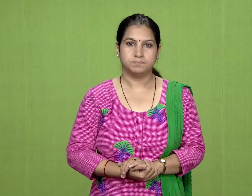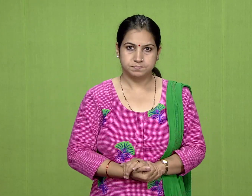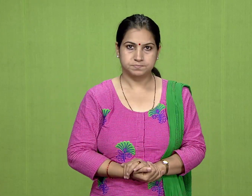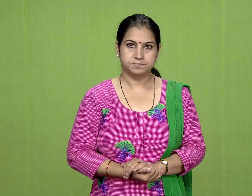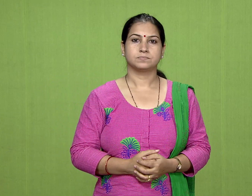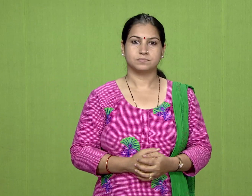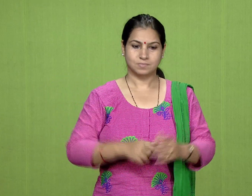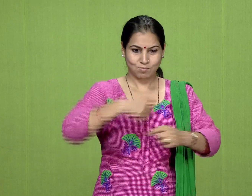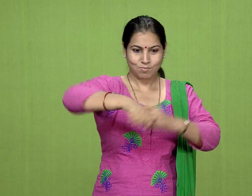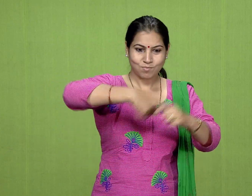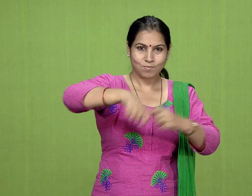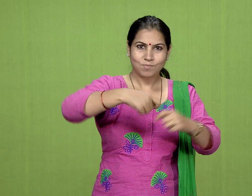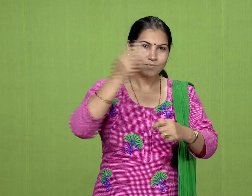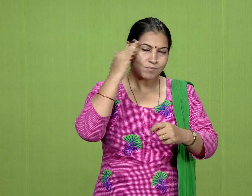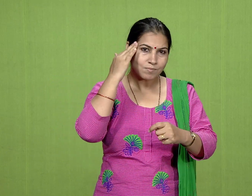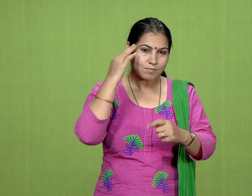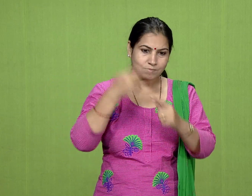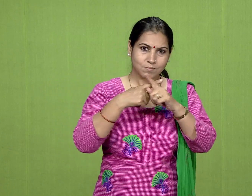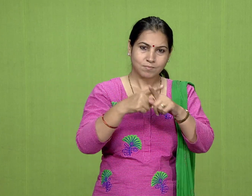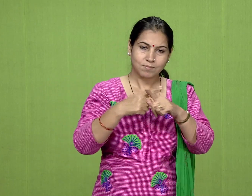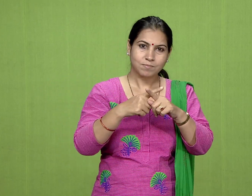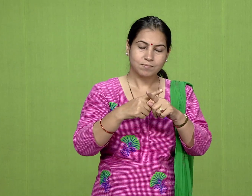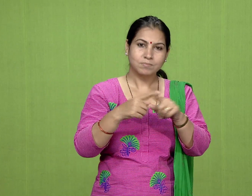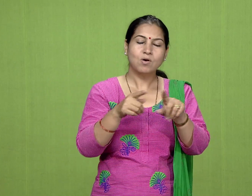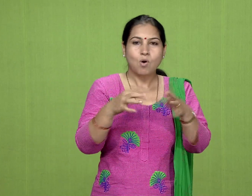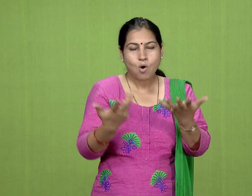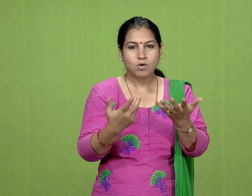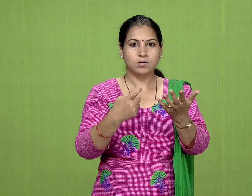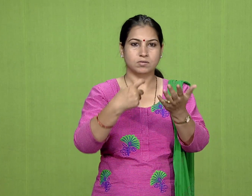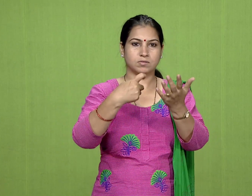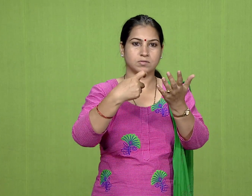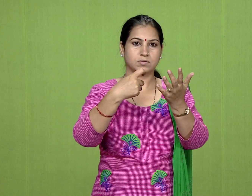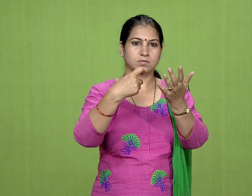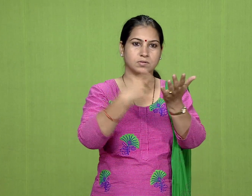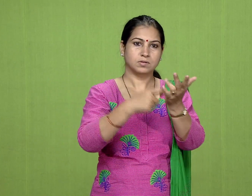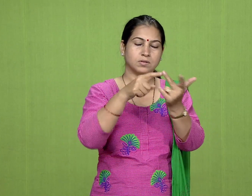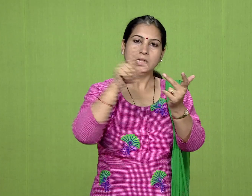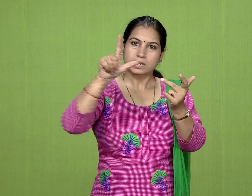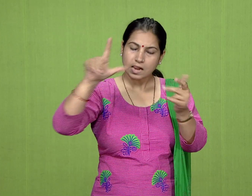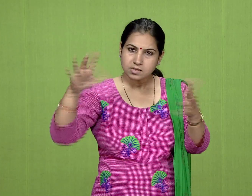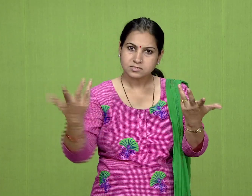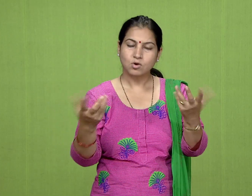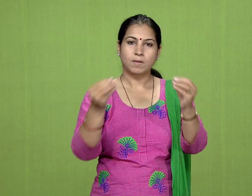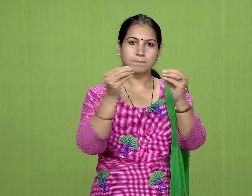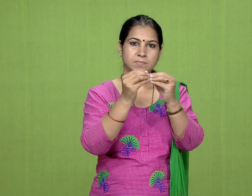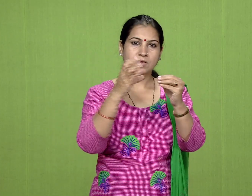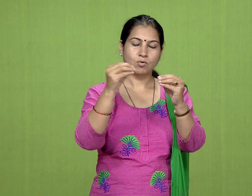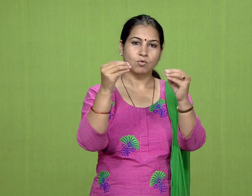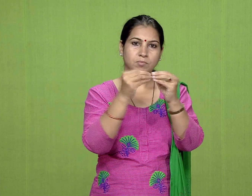For example, being the ball, which is generally used for hand knitting, reels or bobbins, which